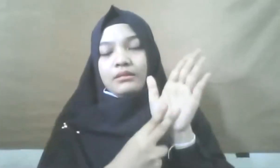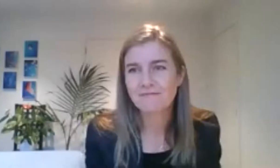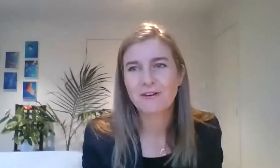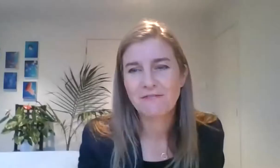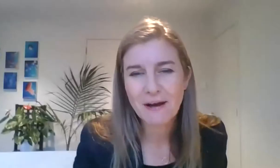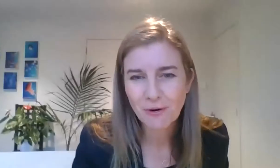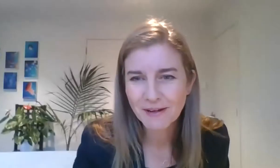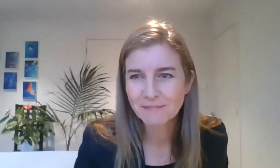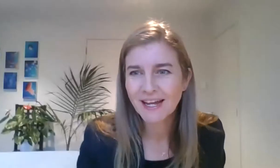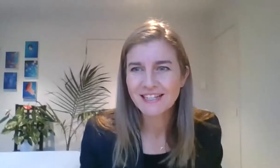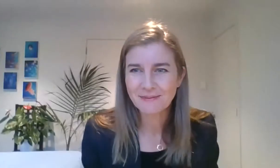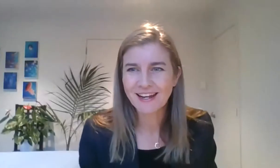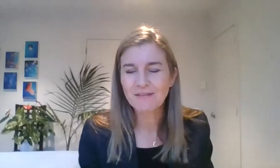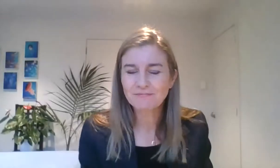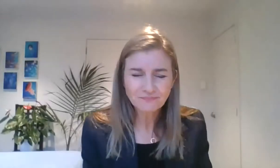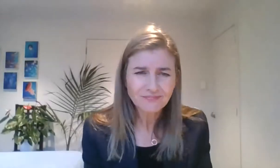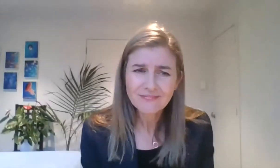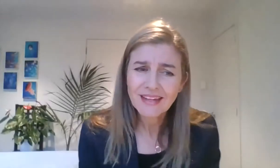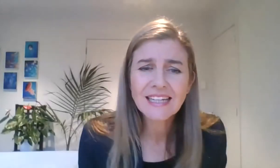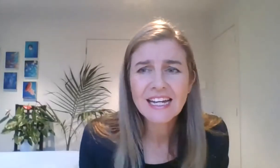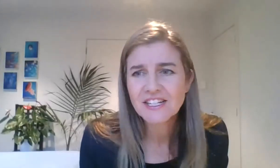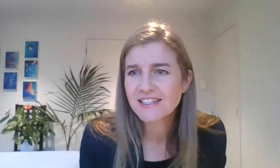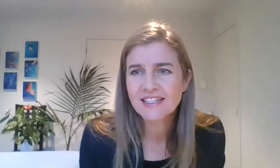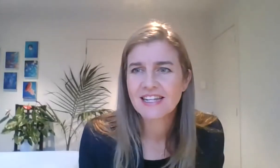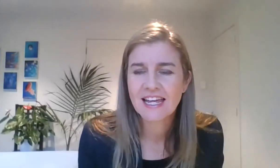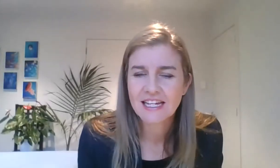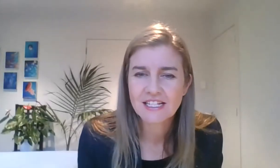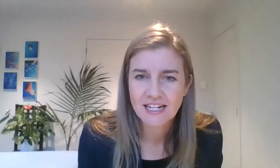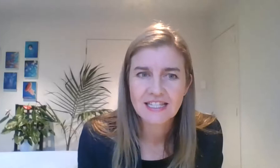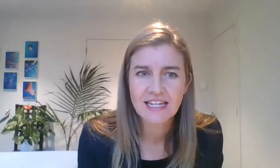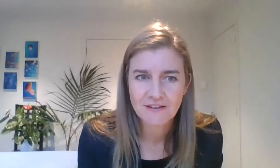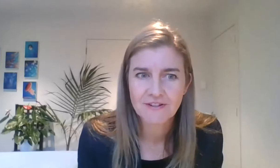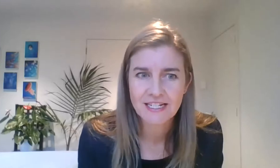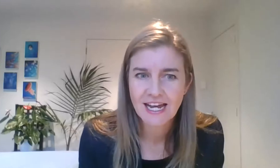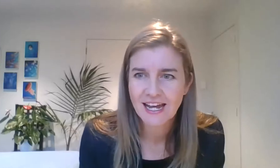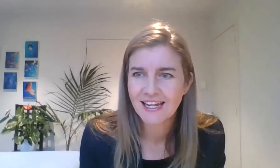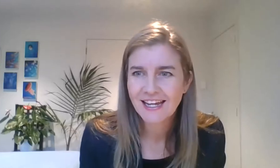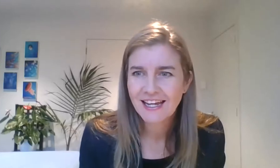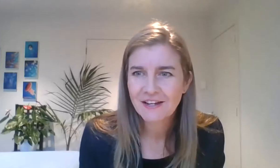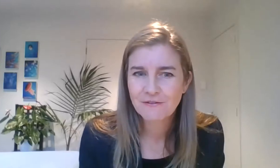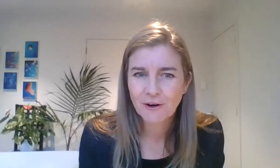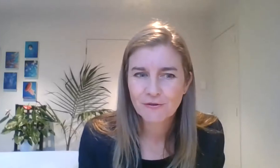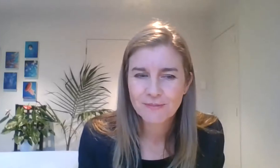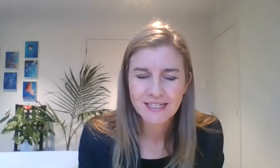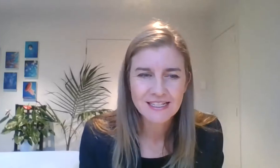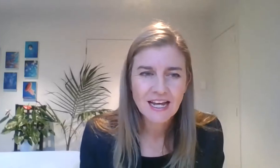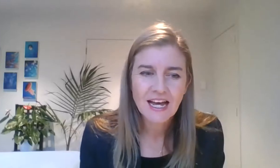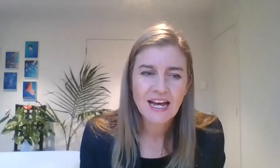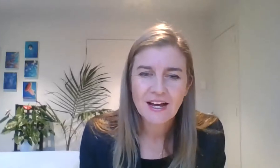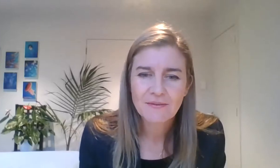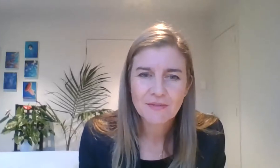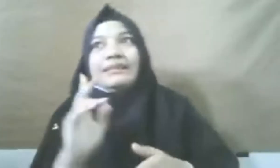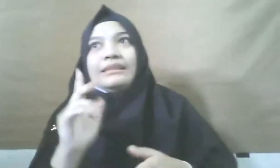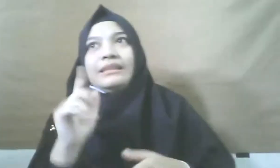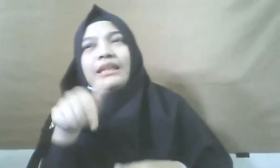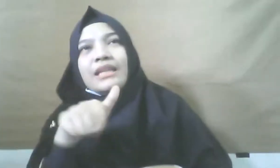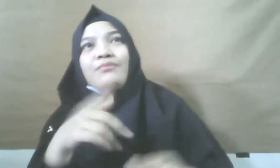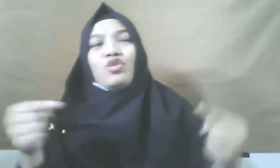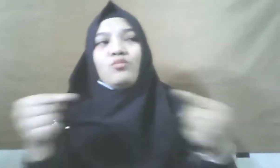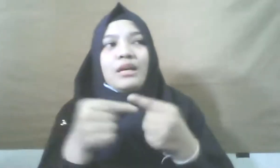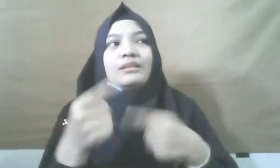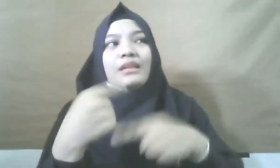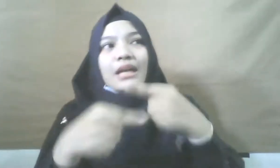Yeah, you're far more better placed, but just to say that just the everyday involvement